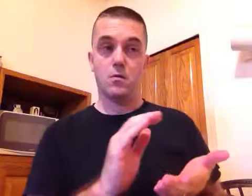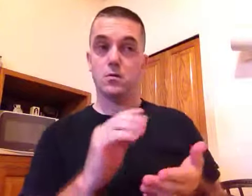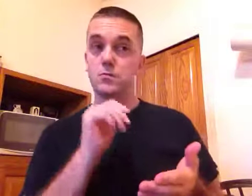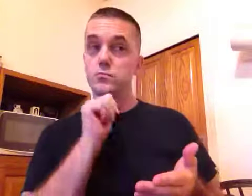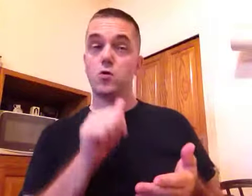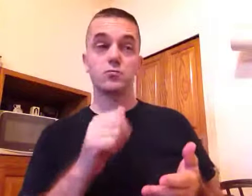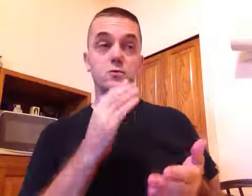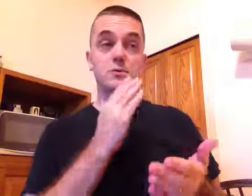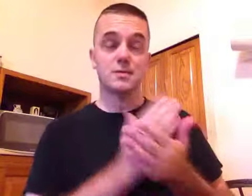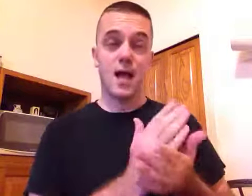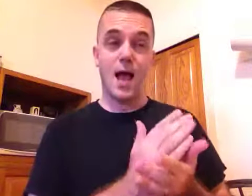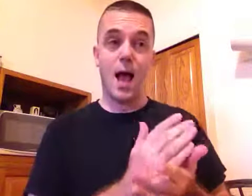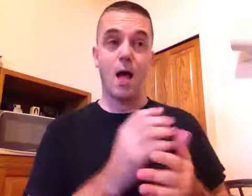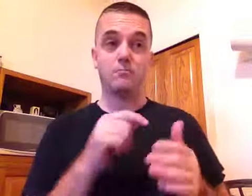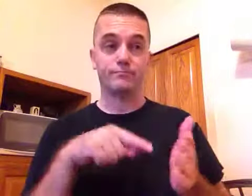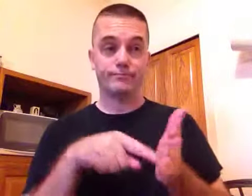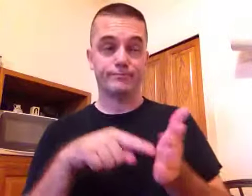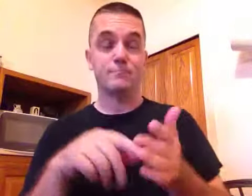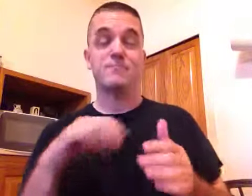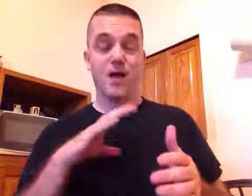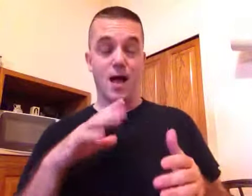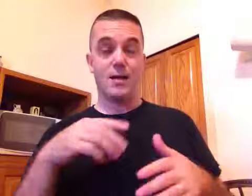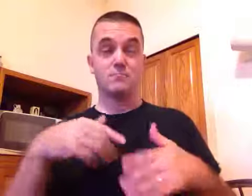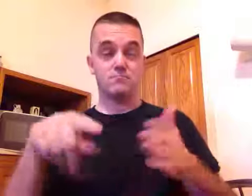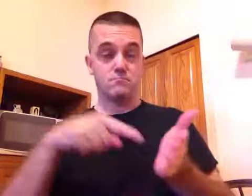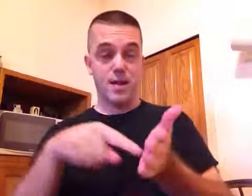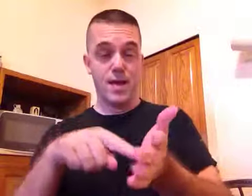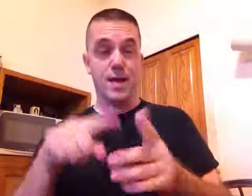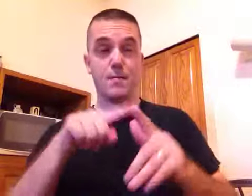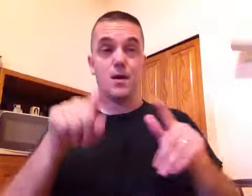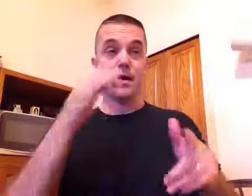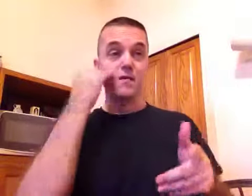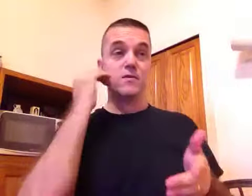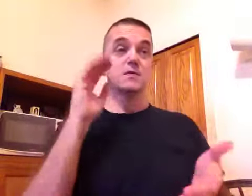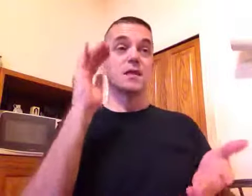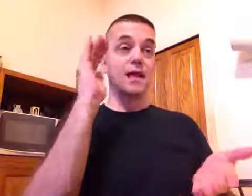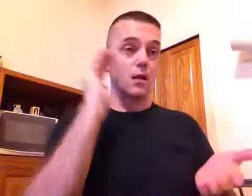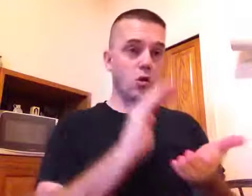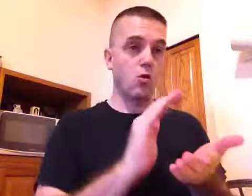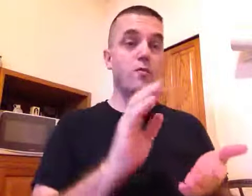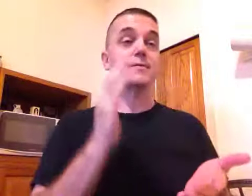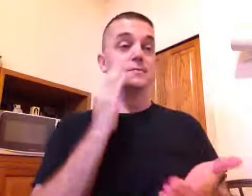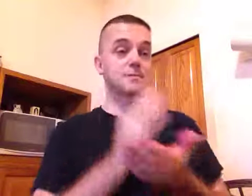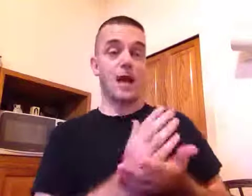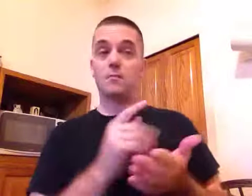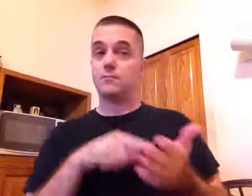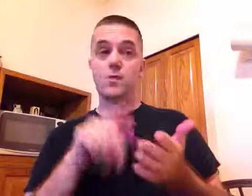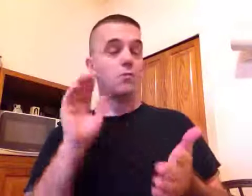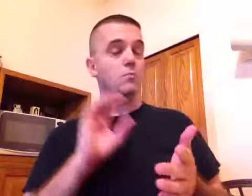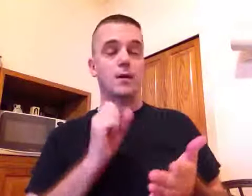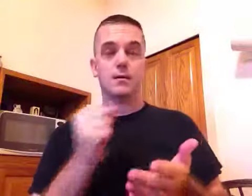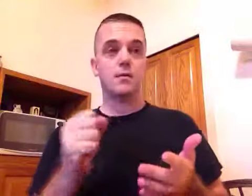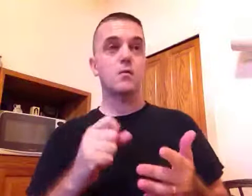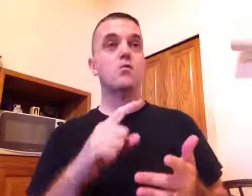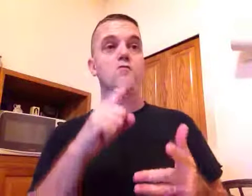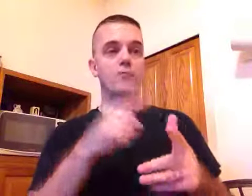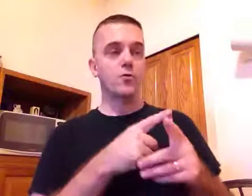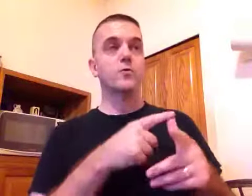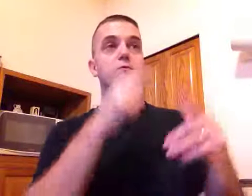money. Because if given a choice between being behind on your credit cards and being current on your food, lights, and water, and